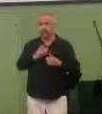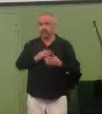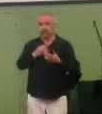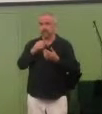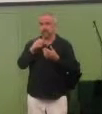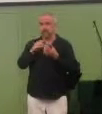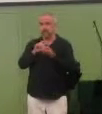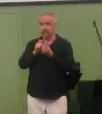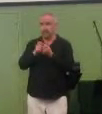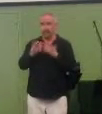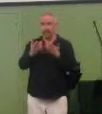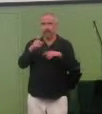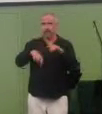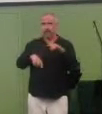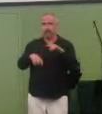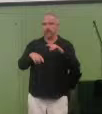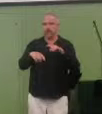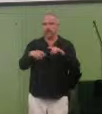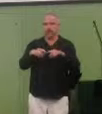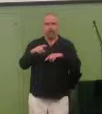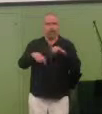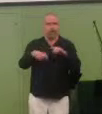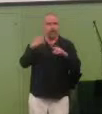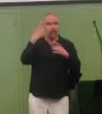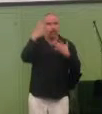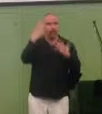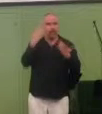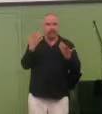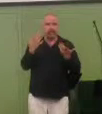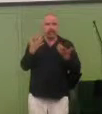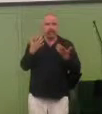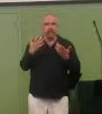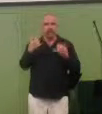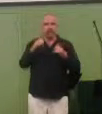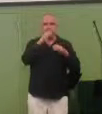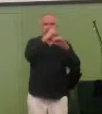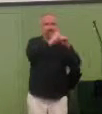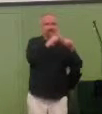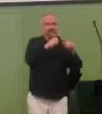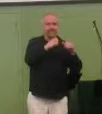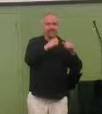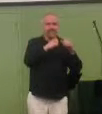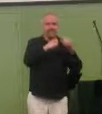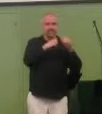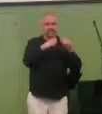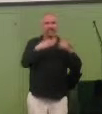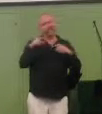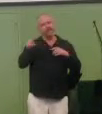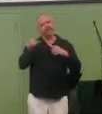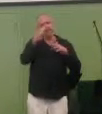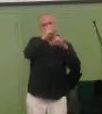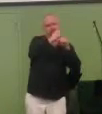propel him forward. While certainly aware that women often get the short end of the stick,